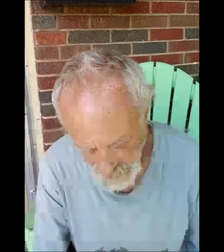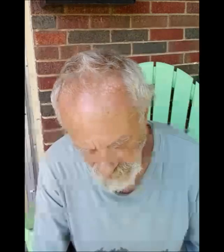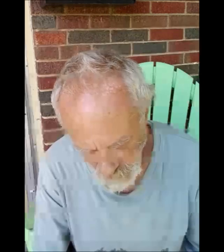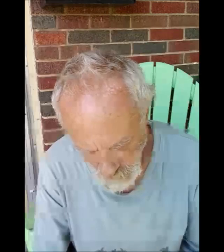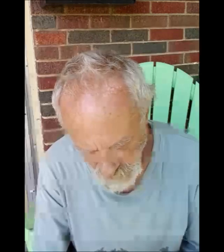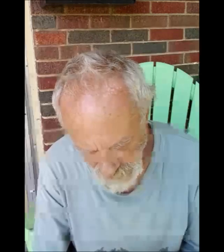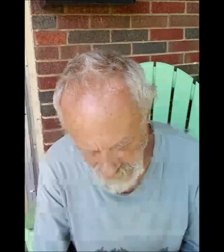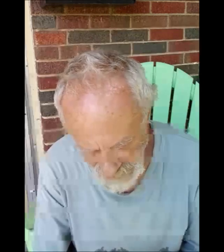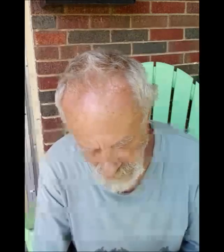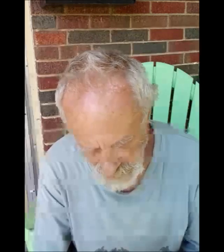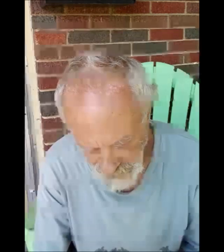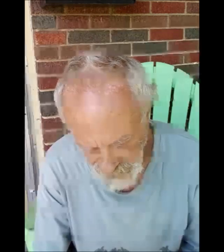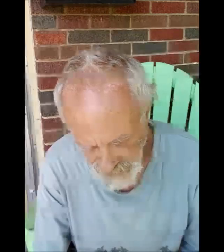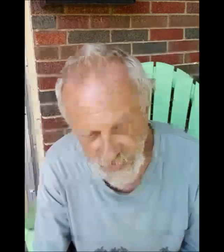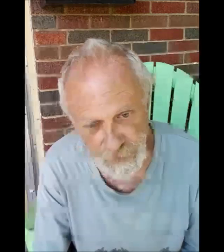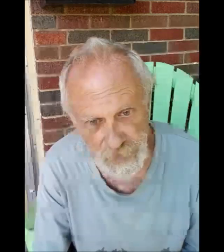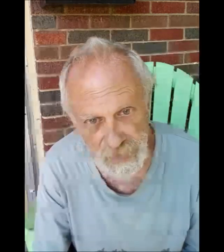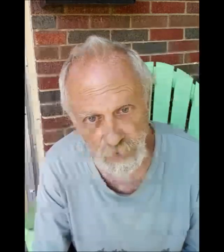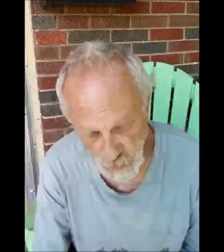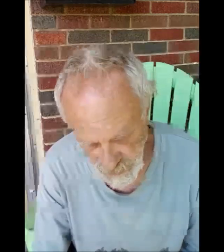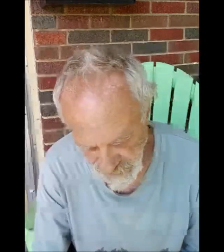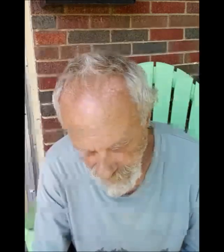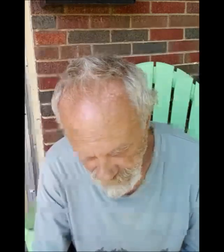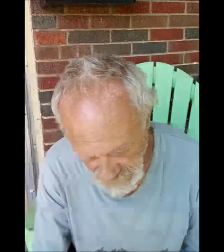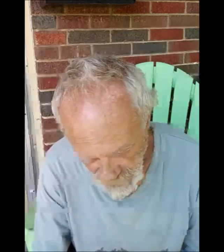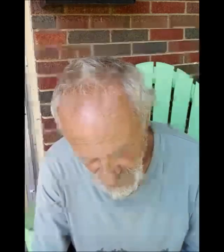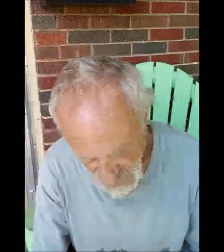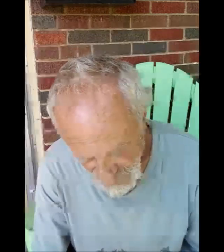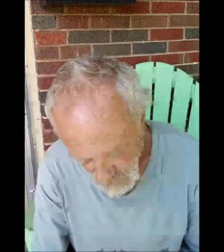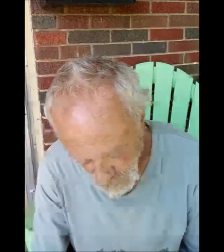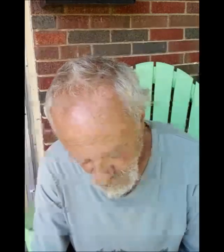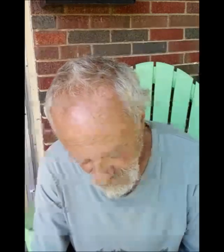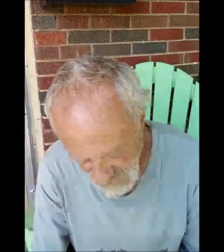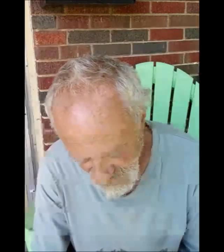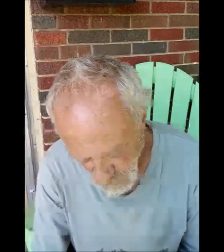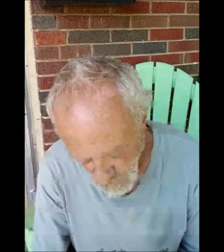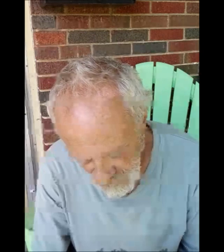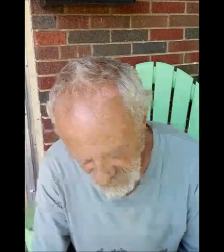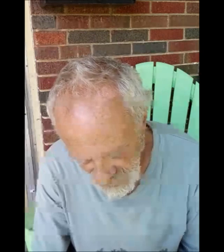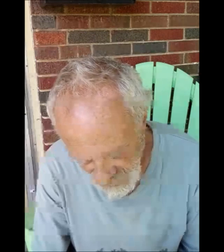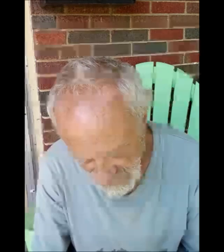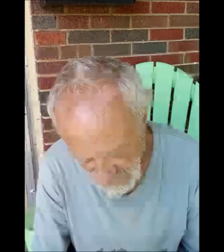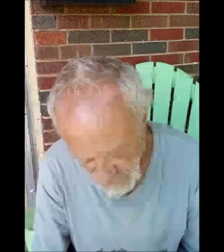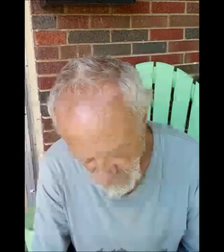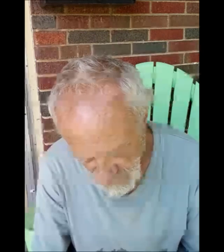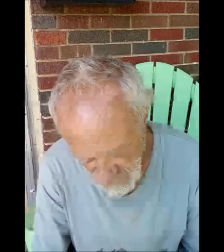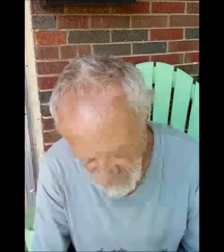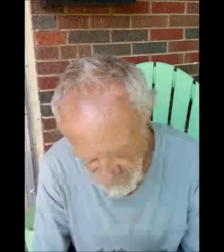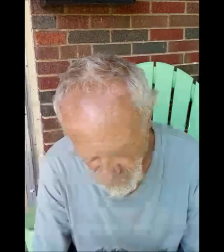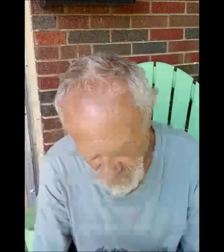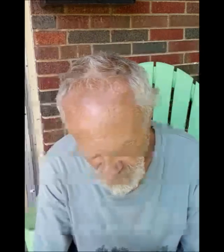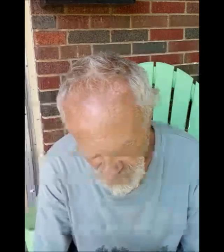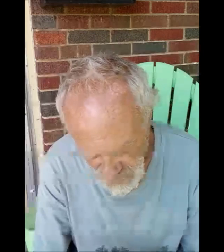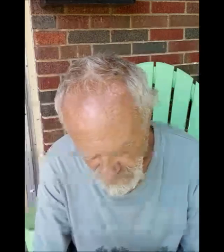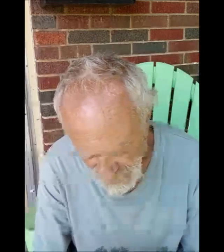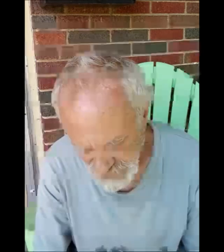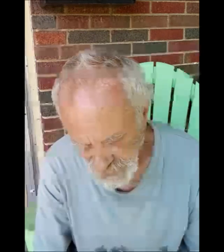and then hold your hands down to make the sign of a man on horseback. Now hold your hands at one side and move them as far past